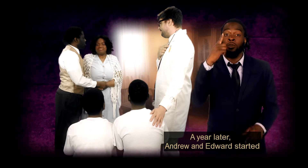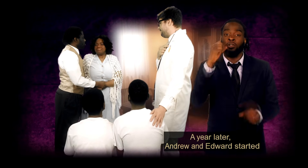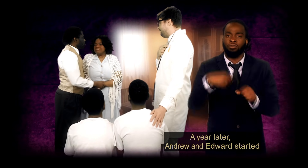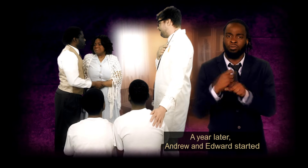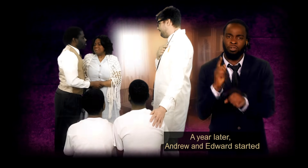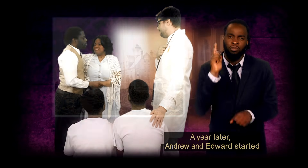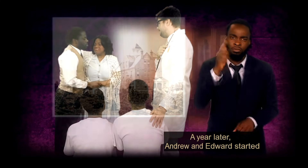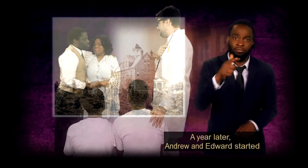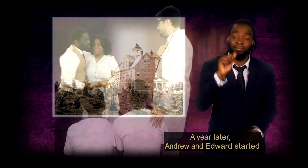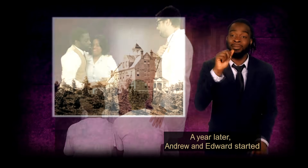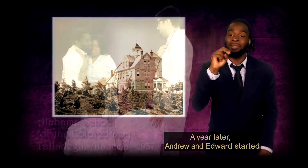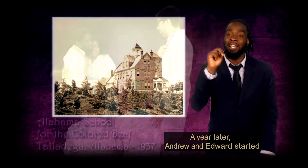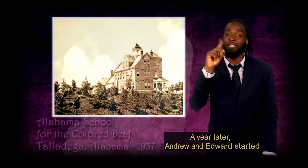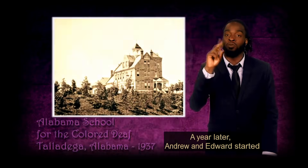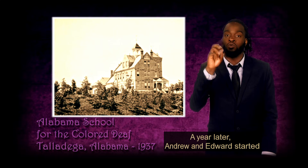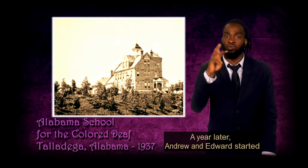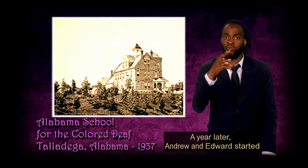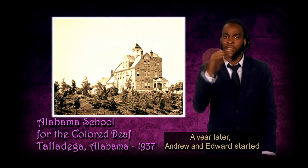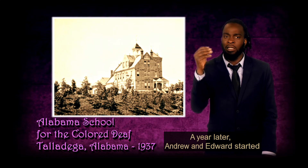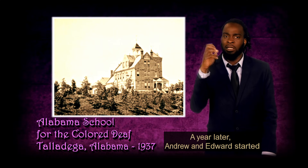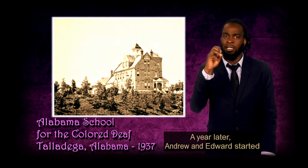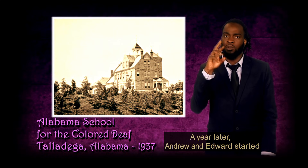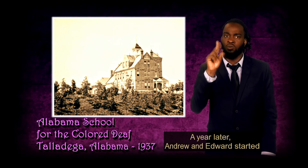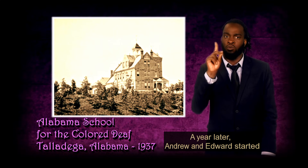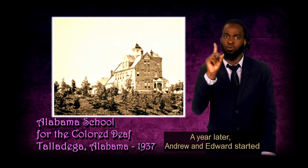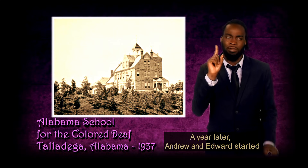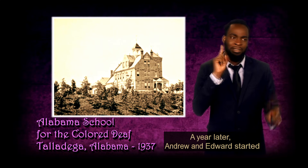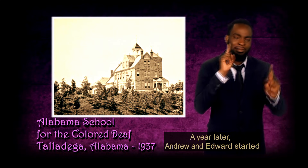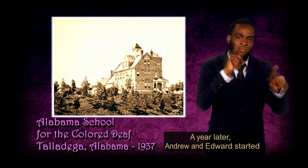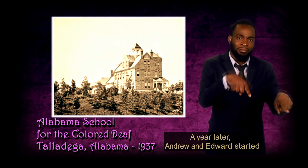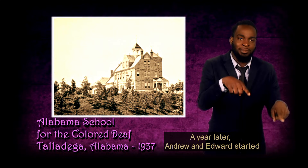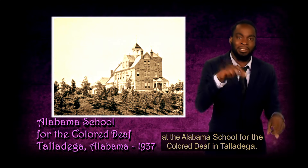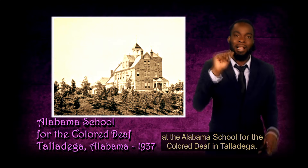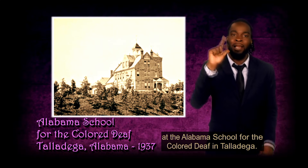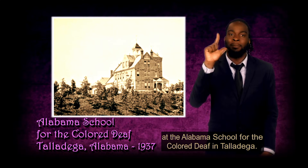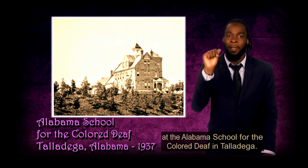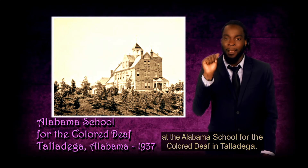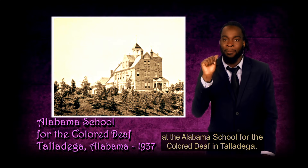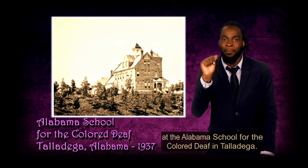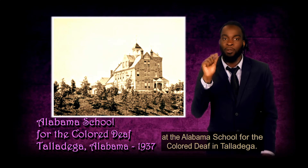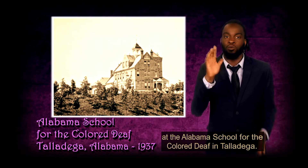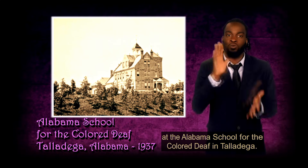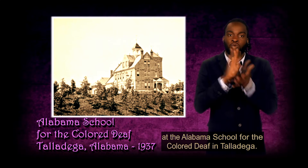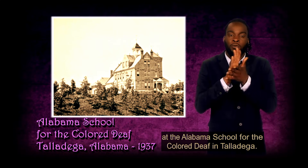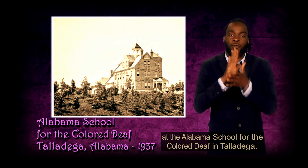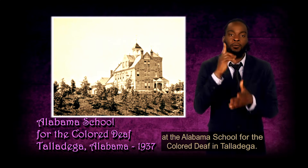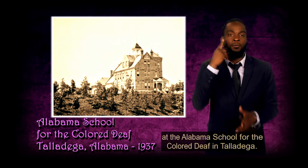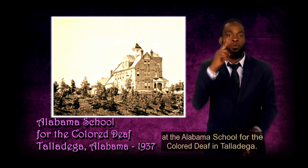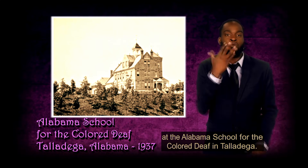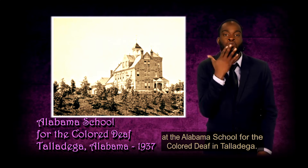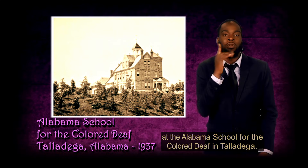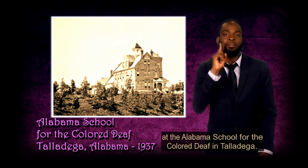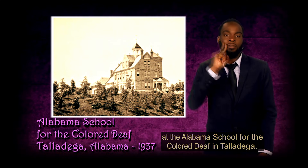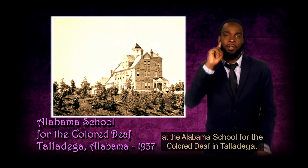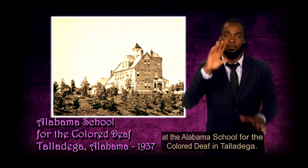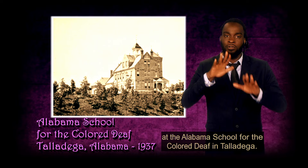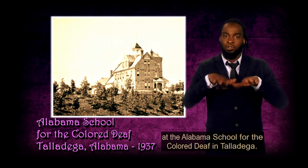A year later, Andrew and Edward started at the Alabama School for the Colored Deaf